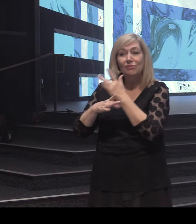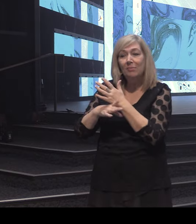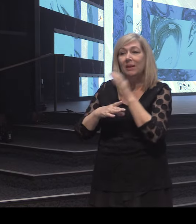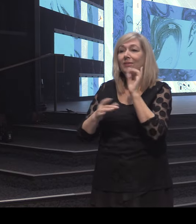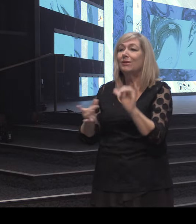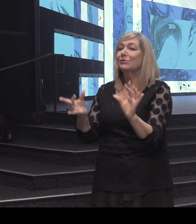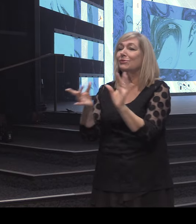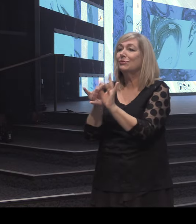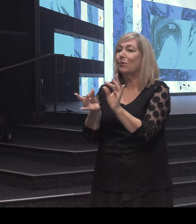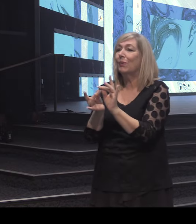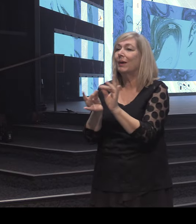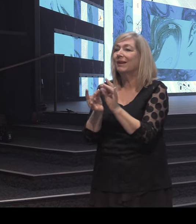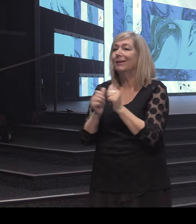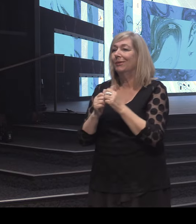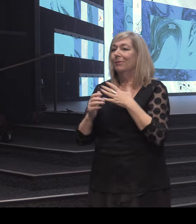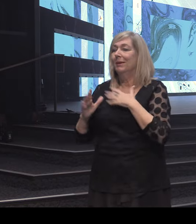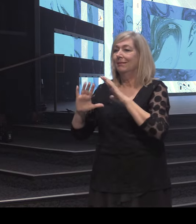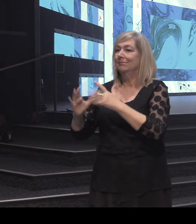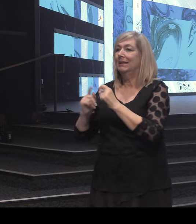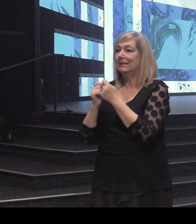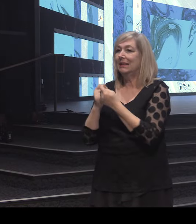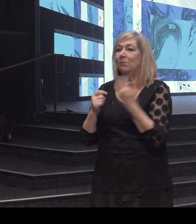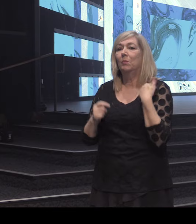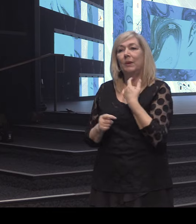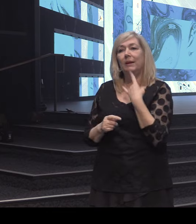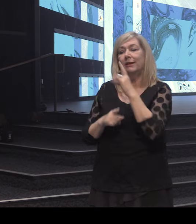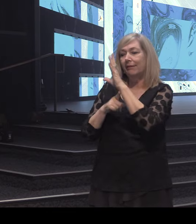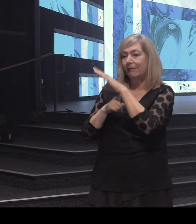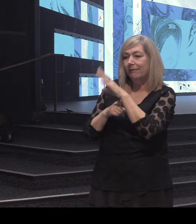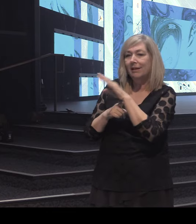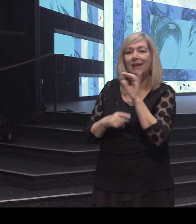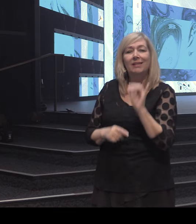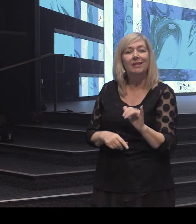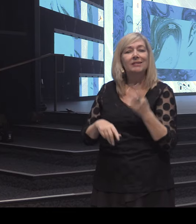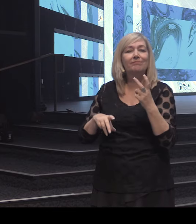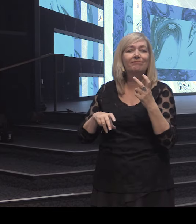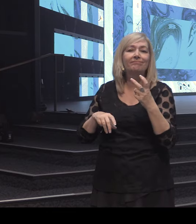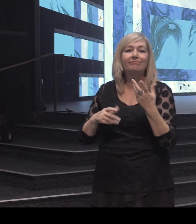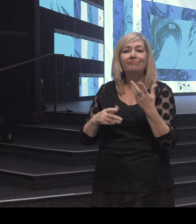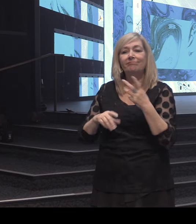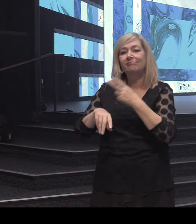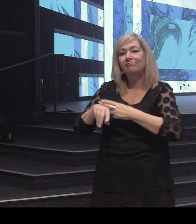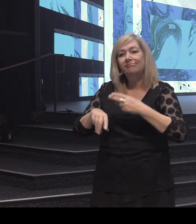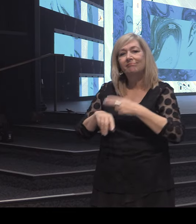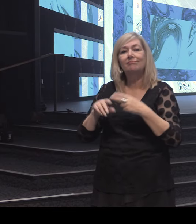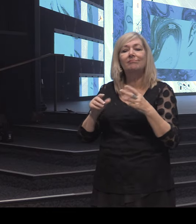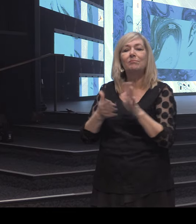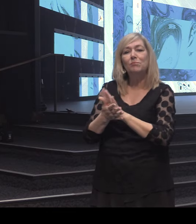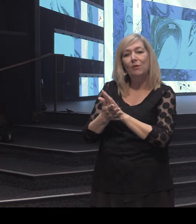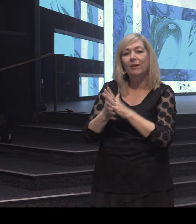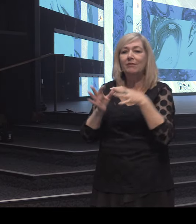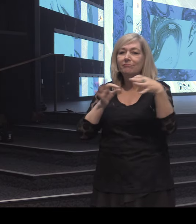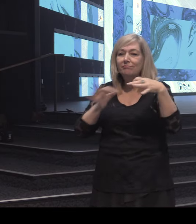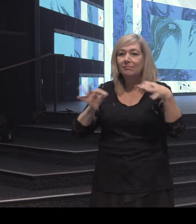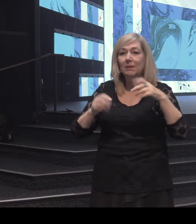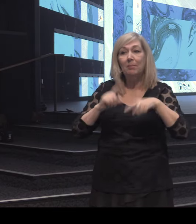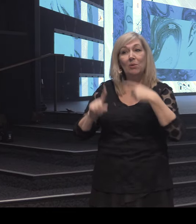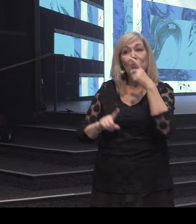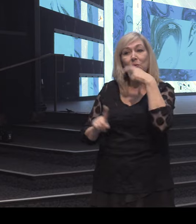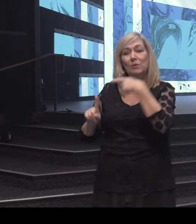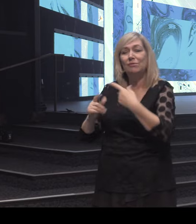out with my TV team, and we recorded a short little documentary to tell the story about this